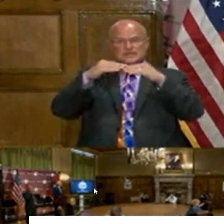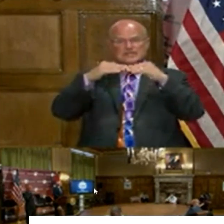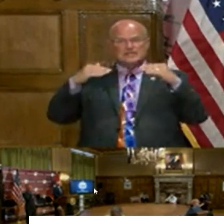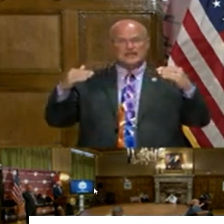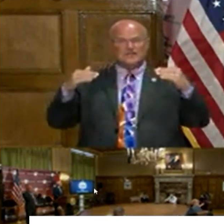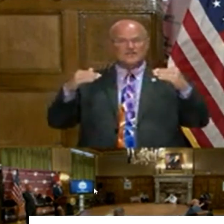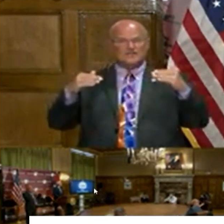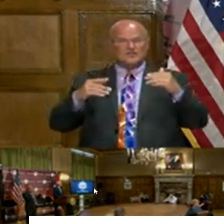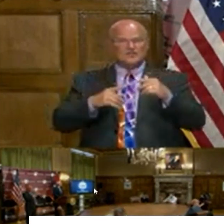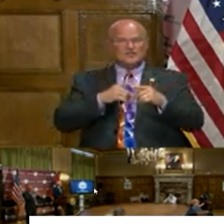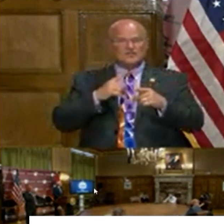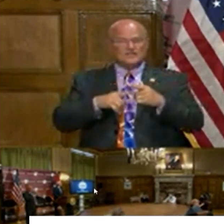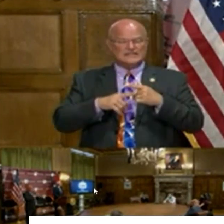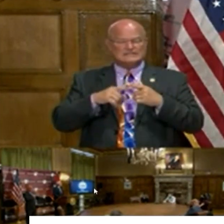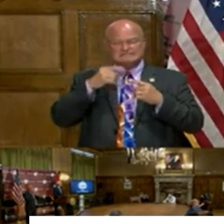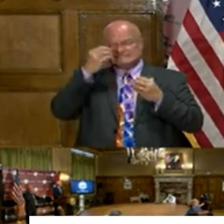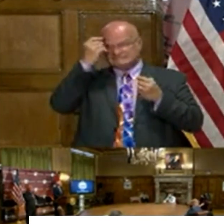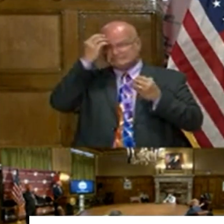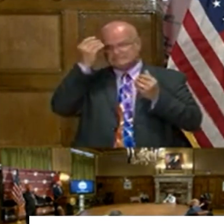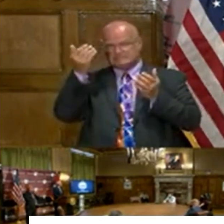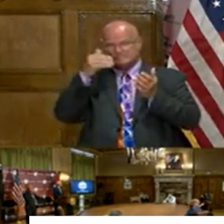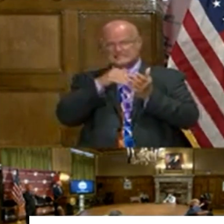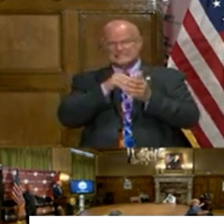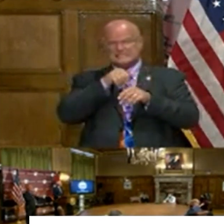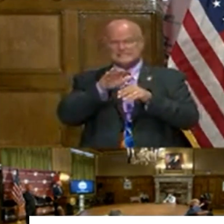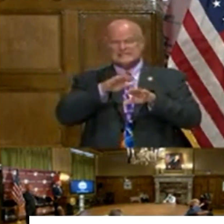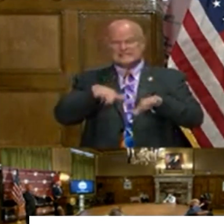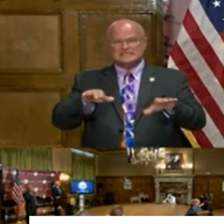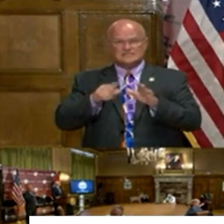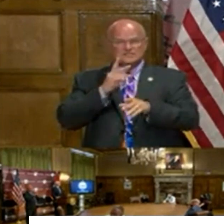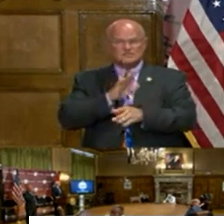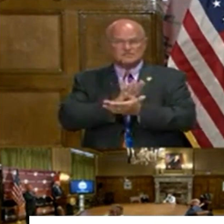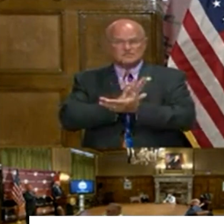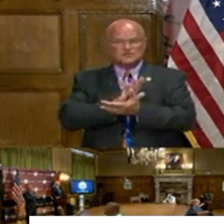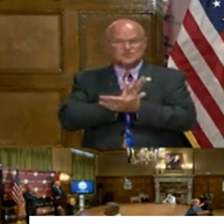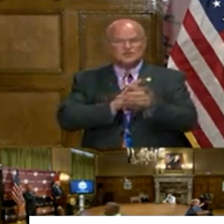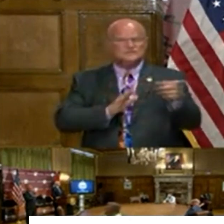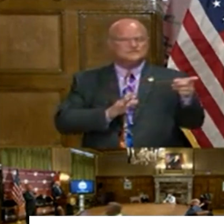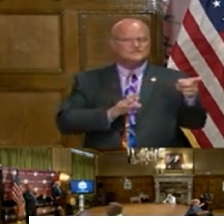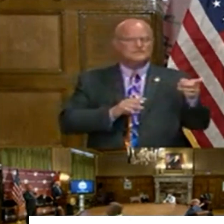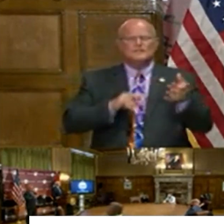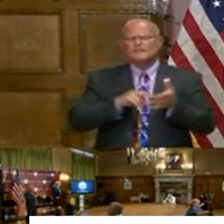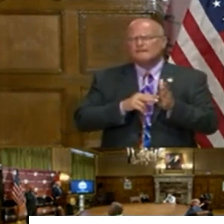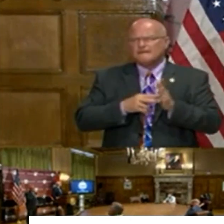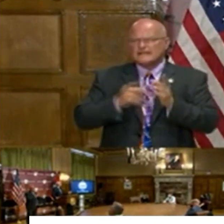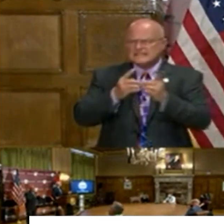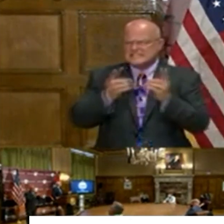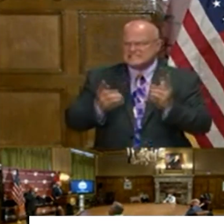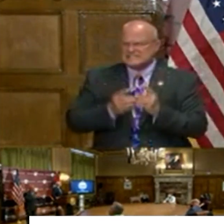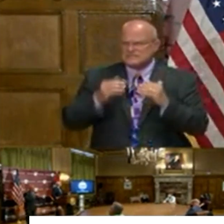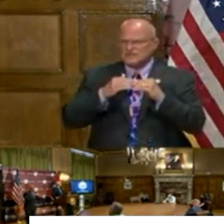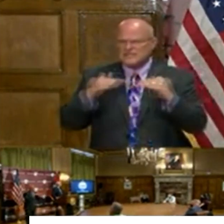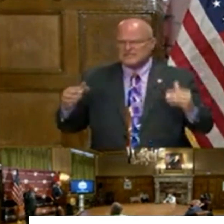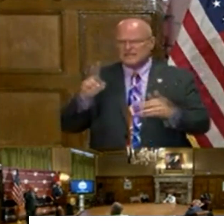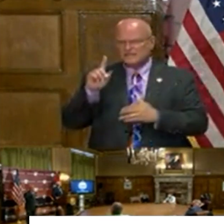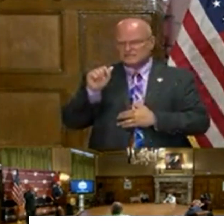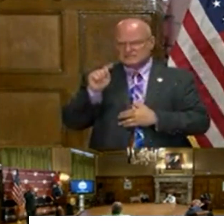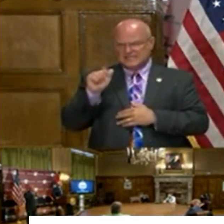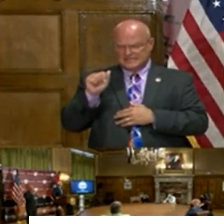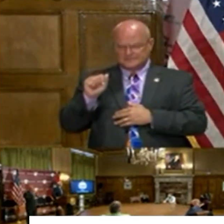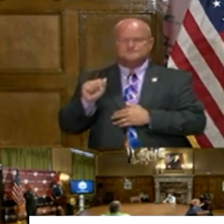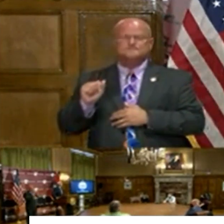to rethink sending their kids to school? And you're speaking of the district level data.